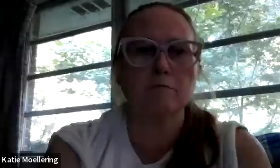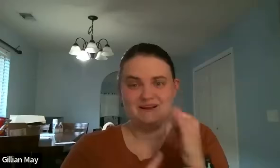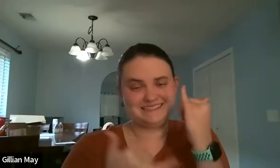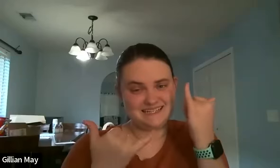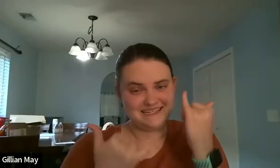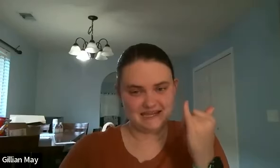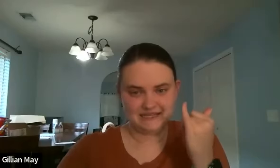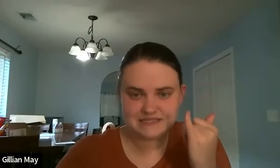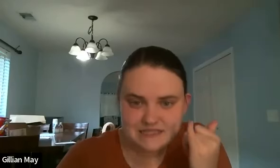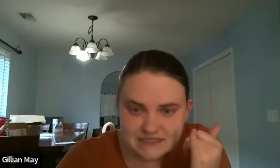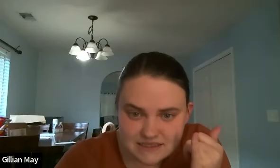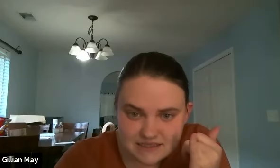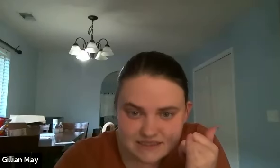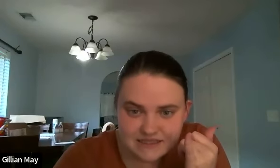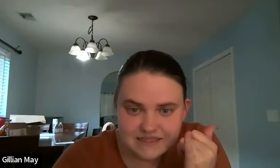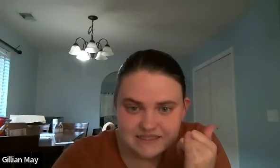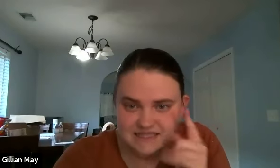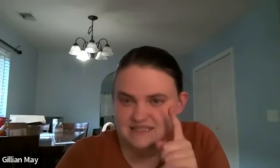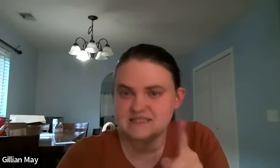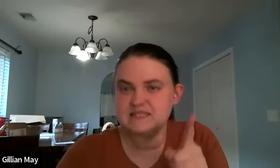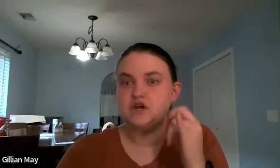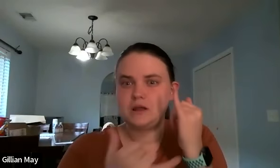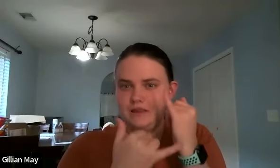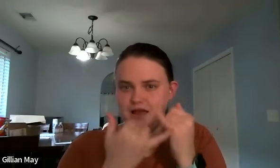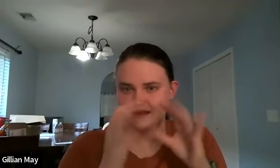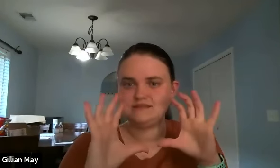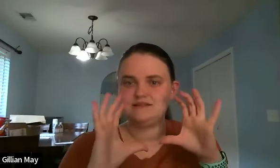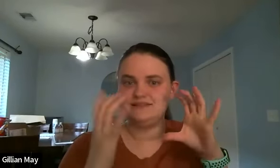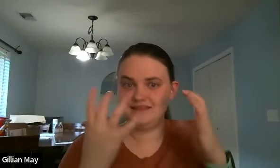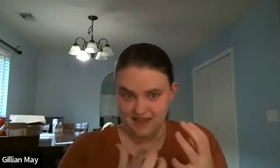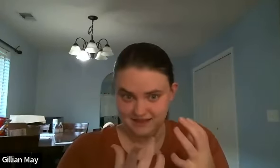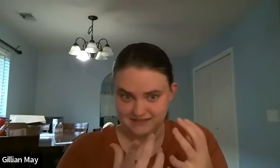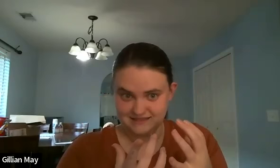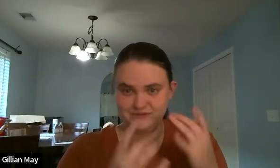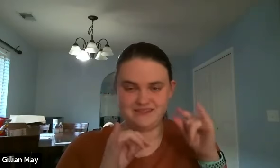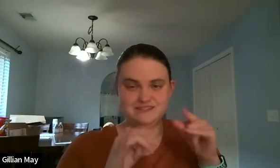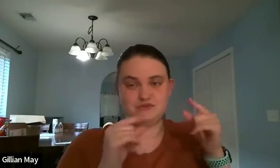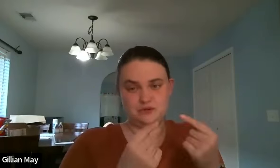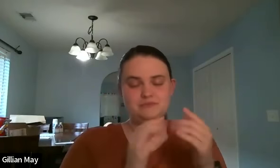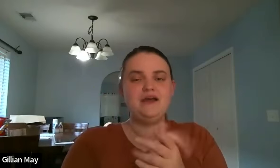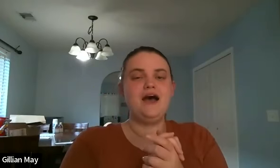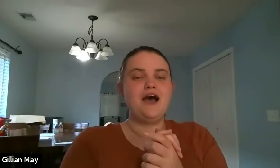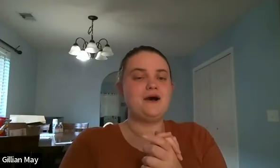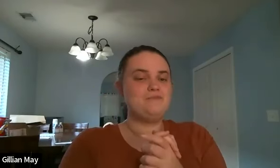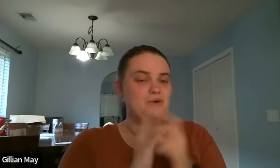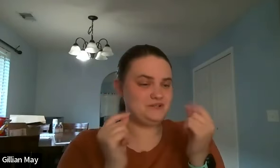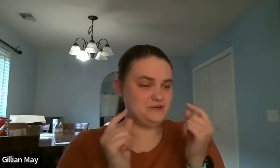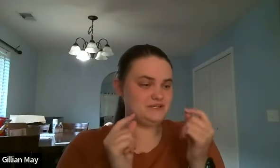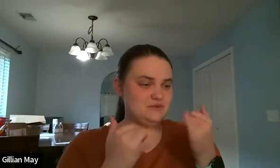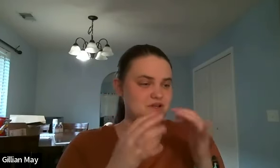for tonight, since this is our last class for this group, what we're doing is we're going